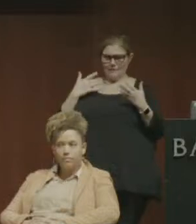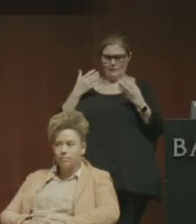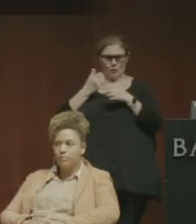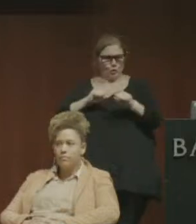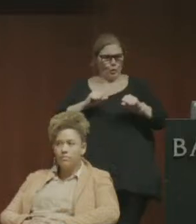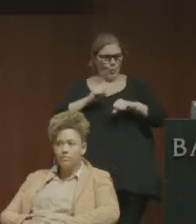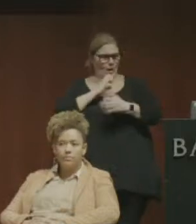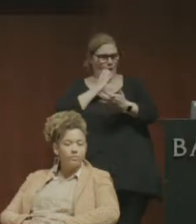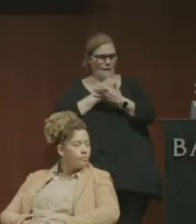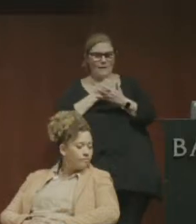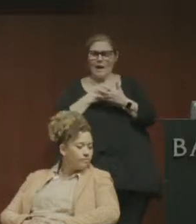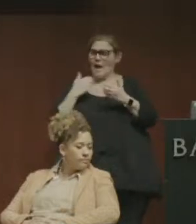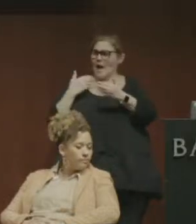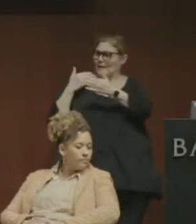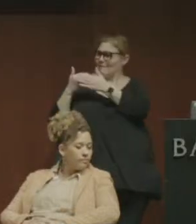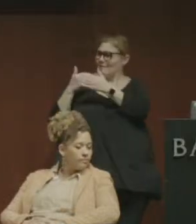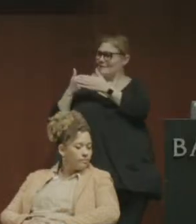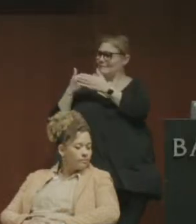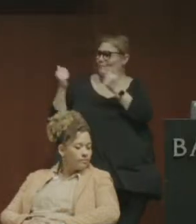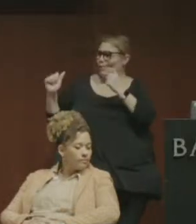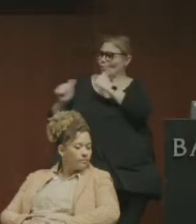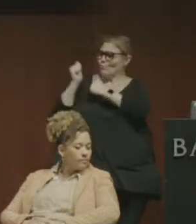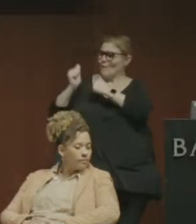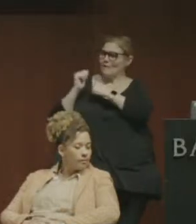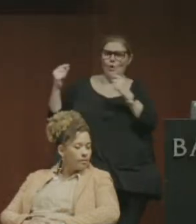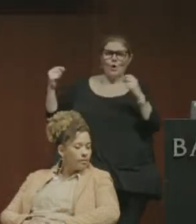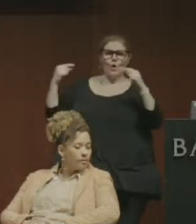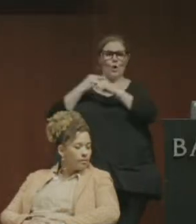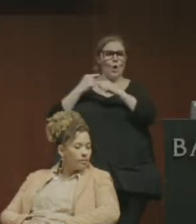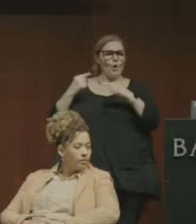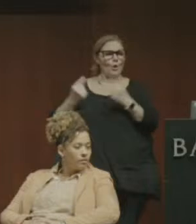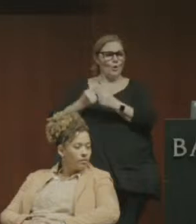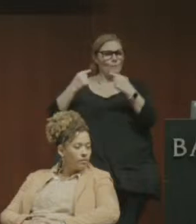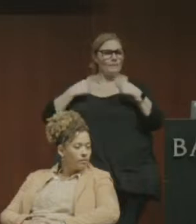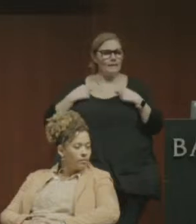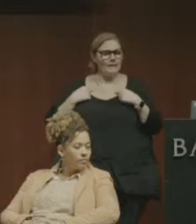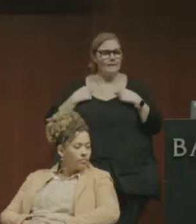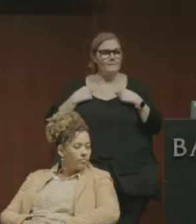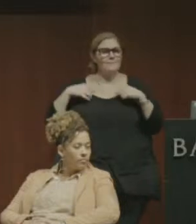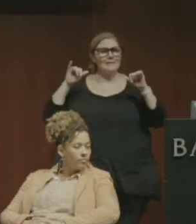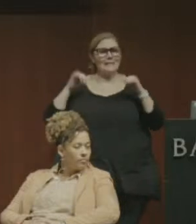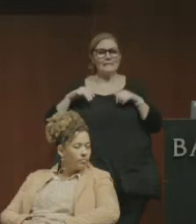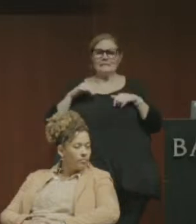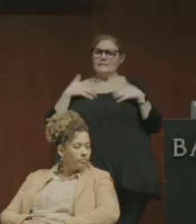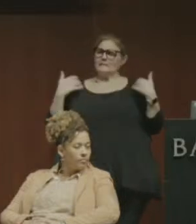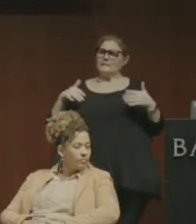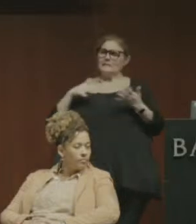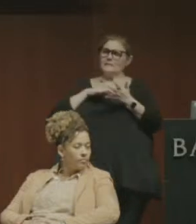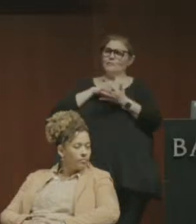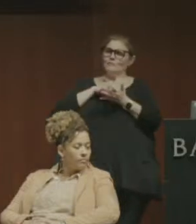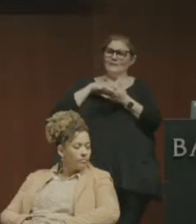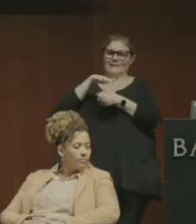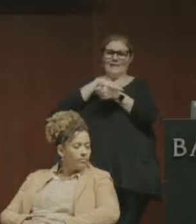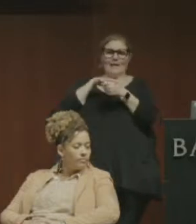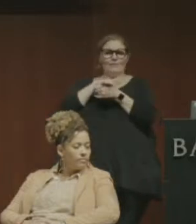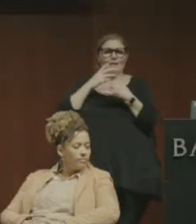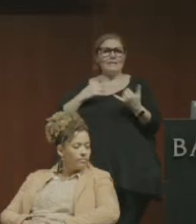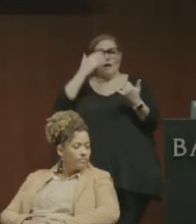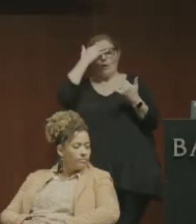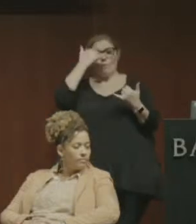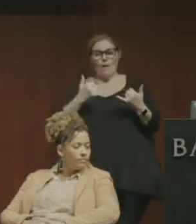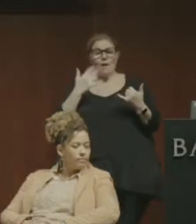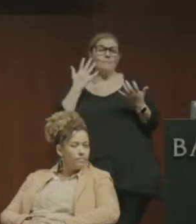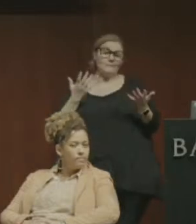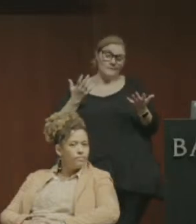to form intimacies without the threat of violence, all of that remained precarious in the region now because,